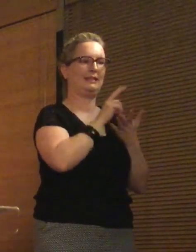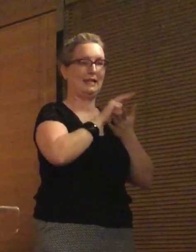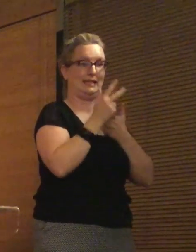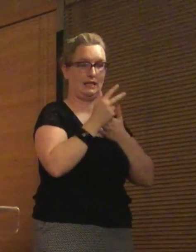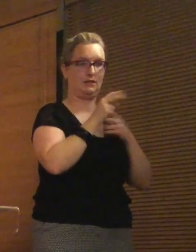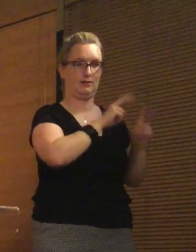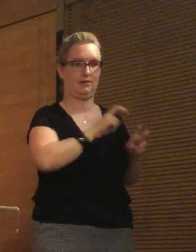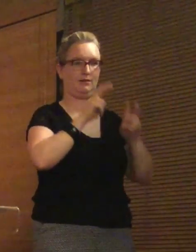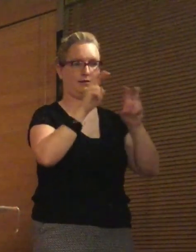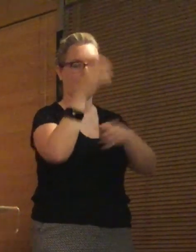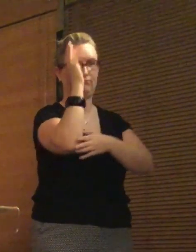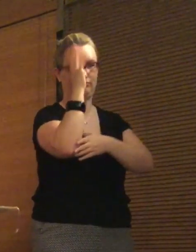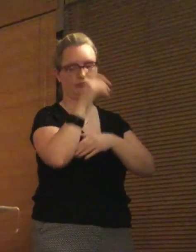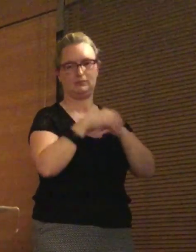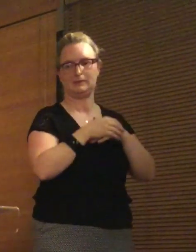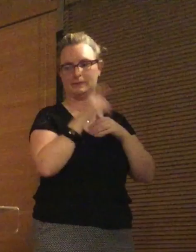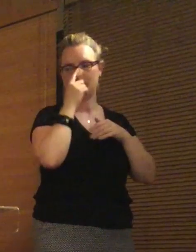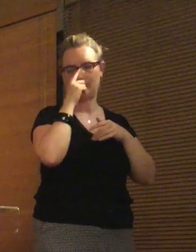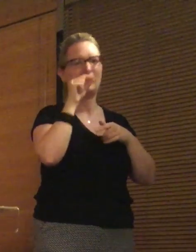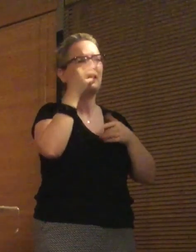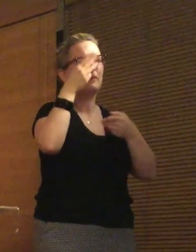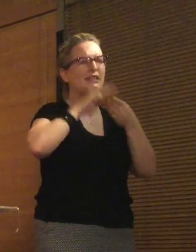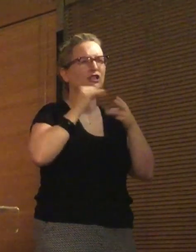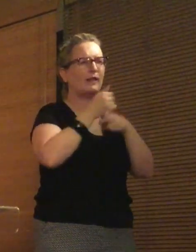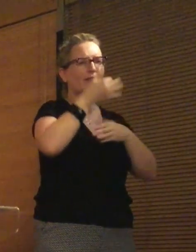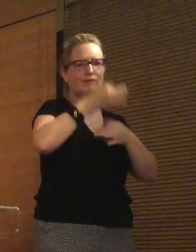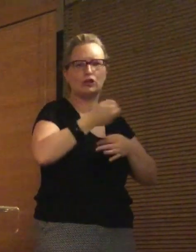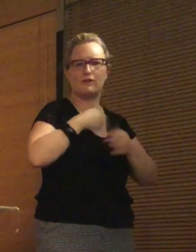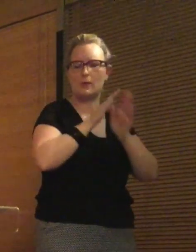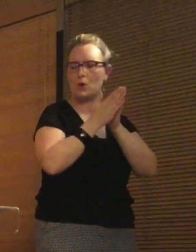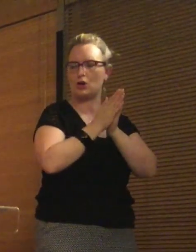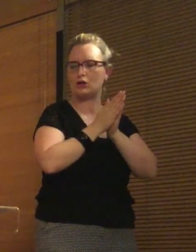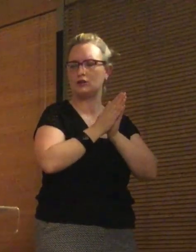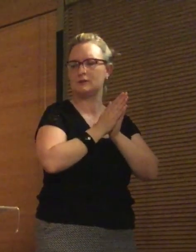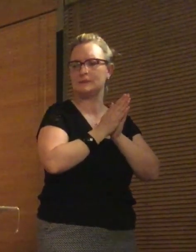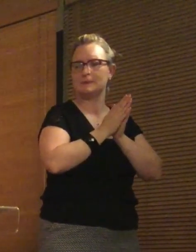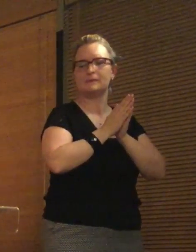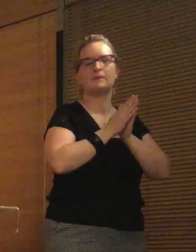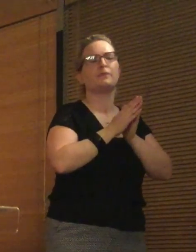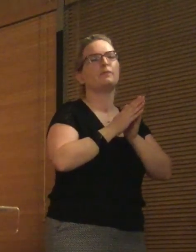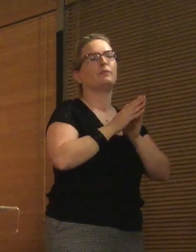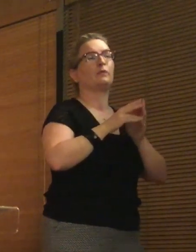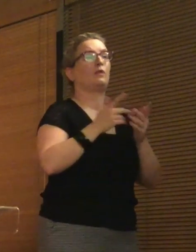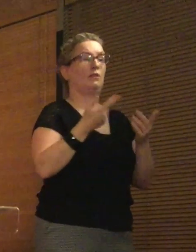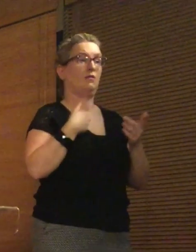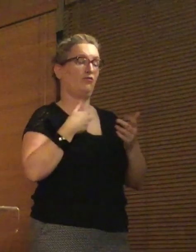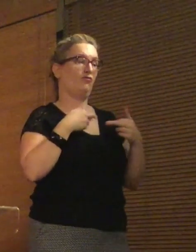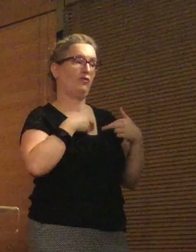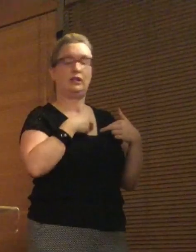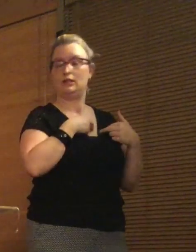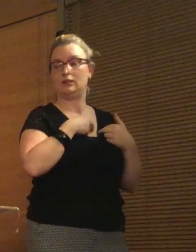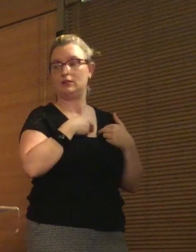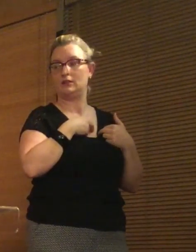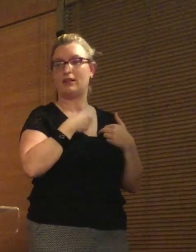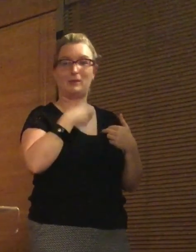it's here at the beginning, but I think it's a little message in regard and respect to her that it